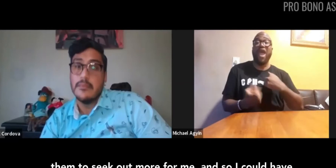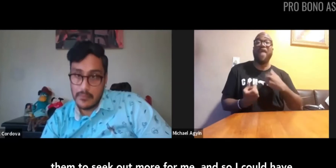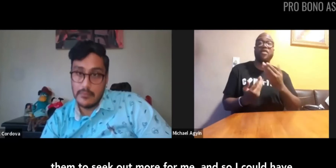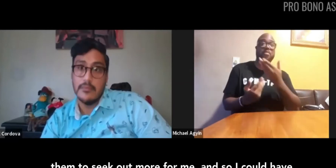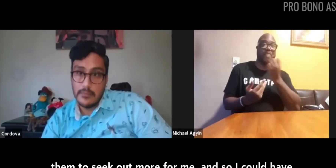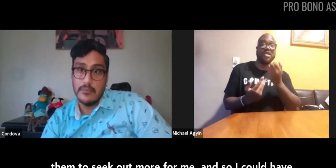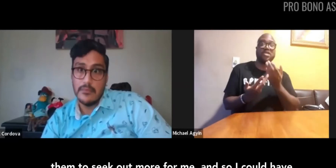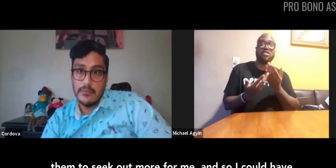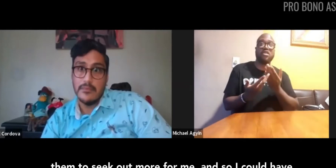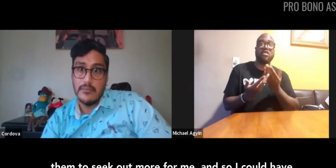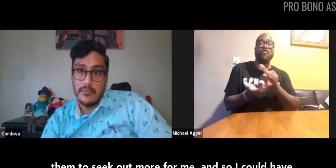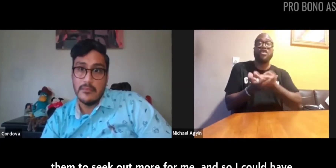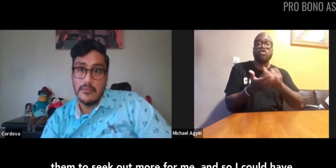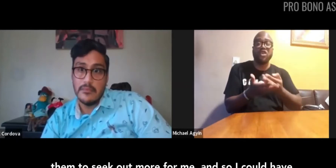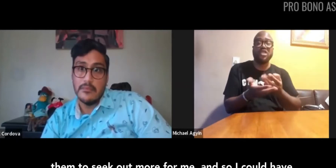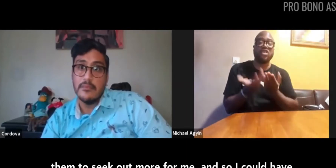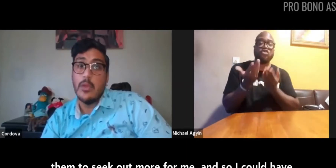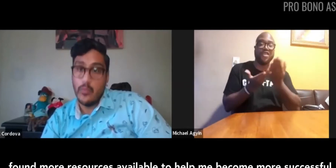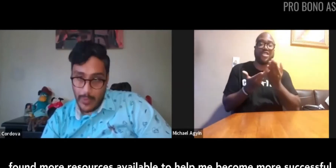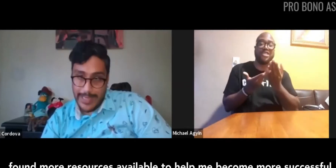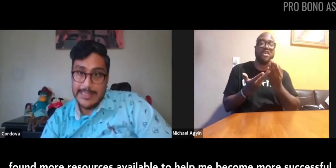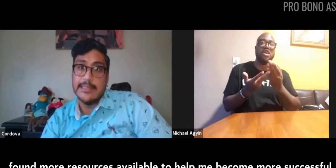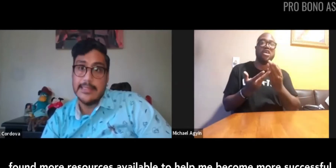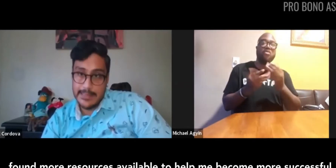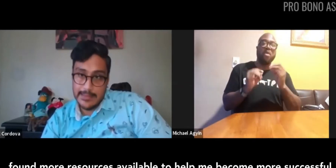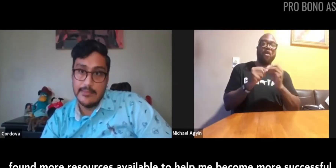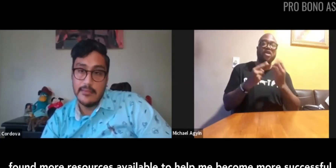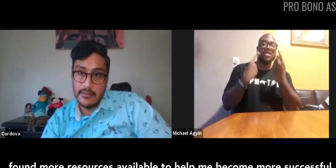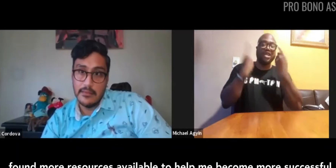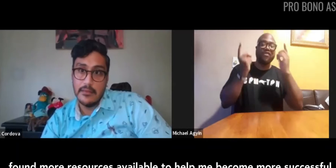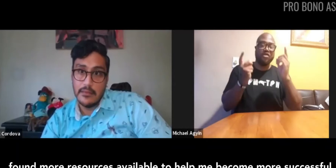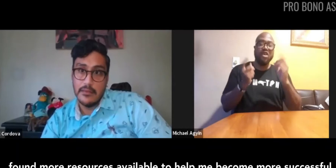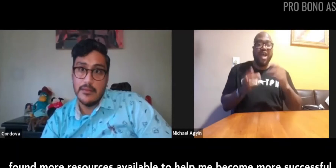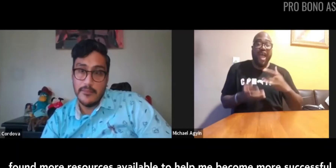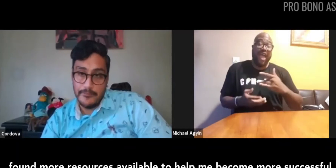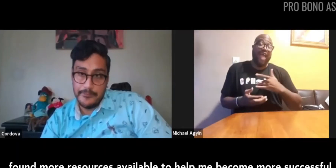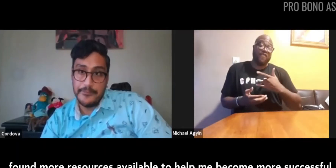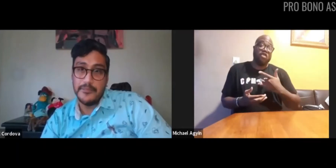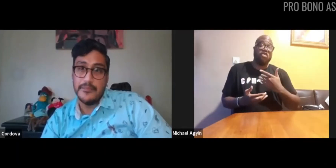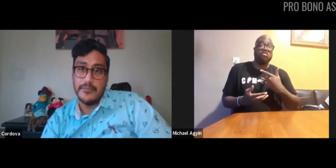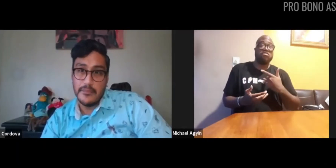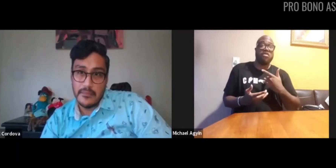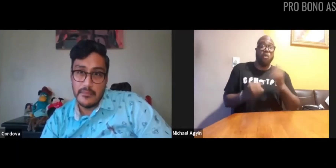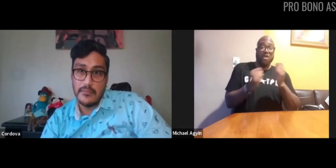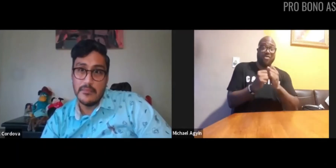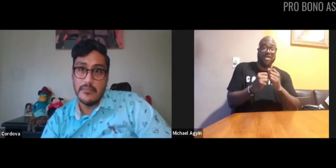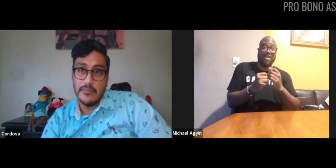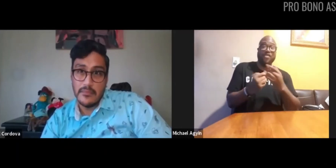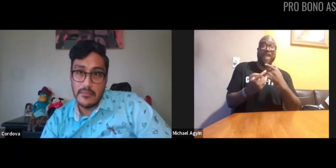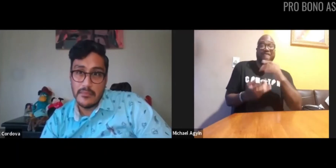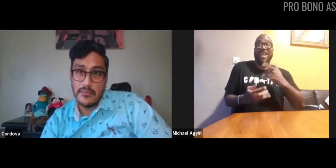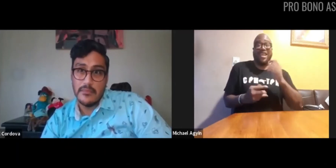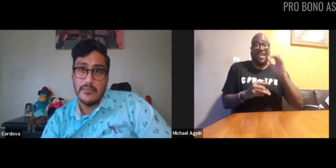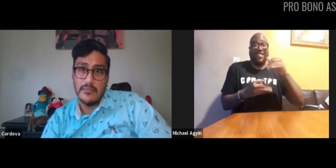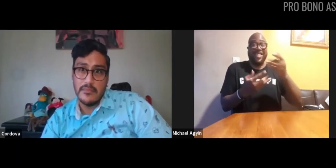more for me. And so I could have found more resources available to help me become more successful.